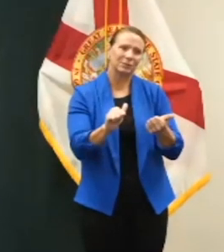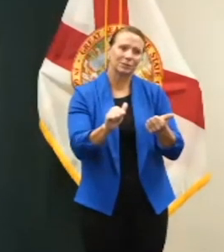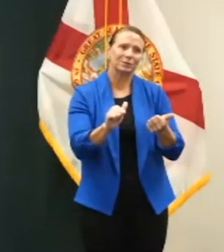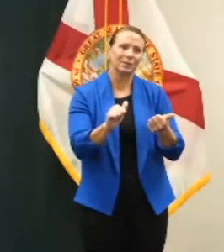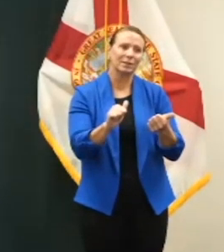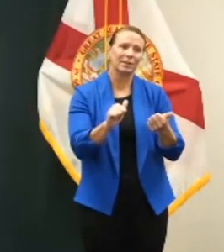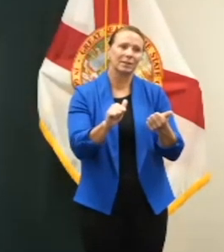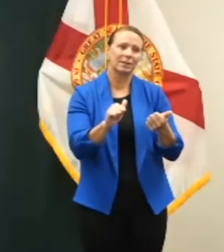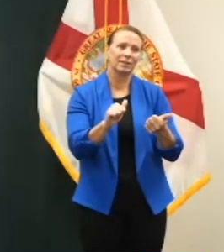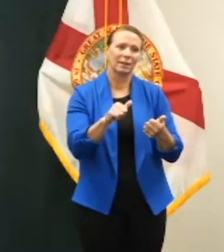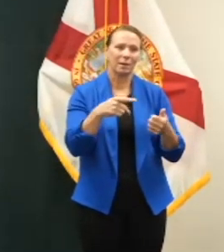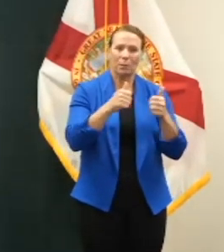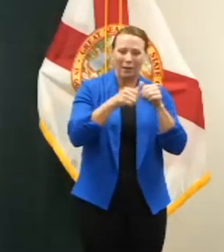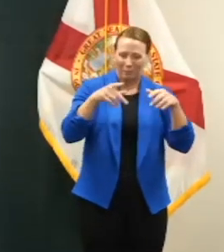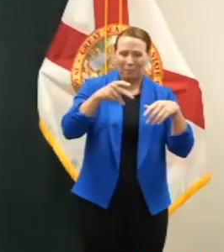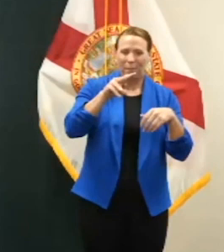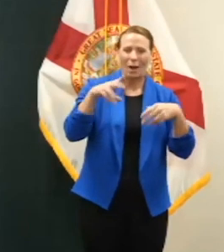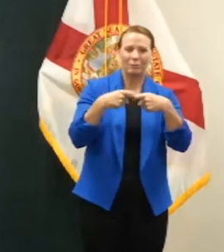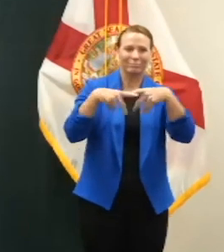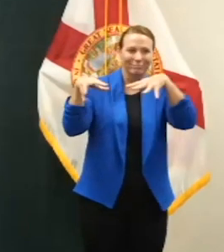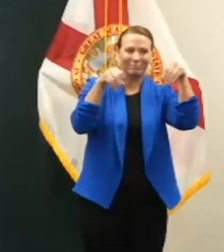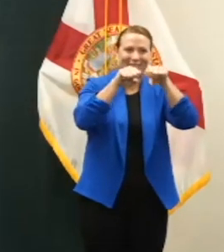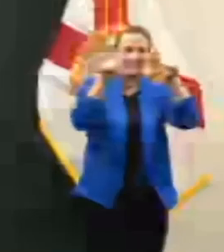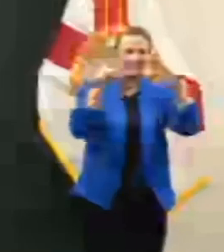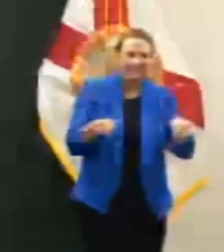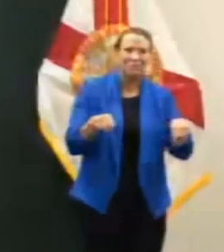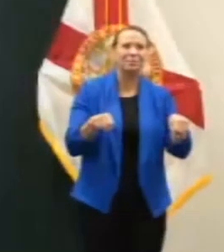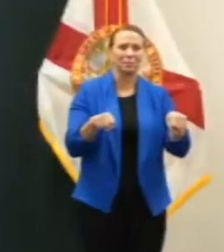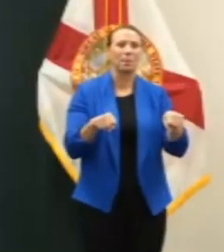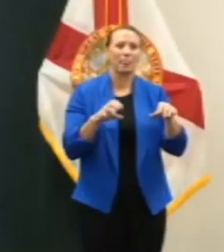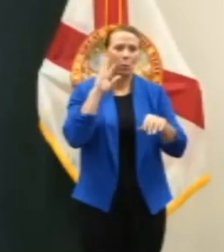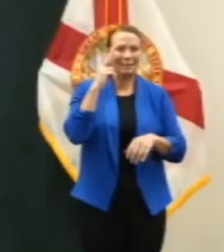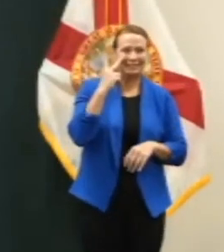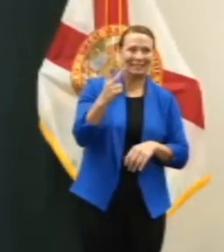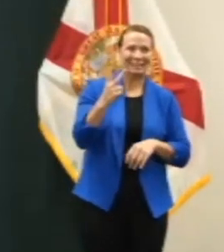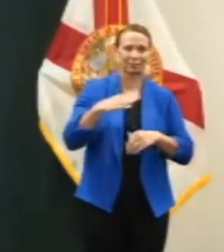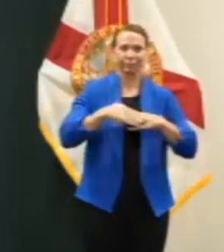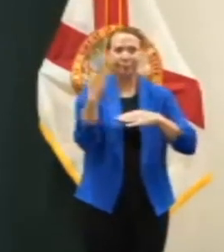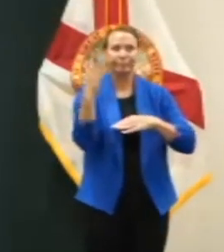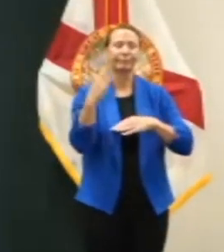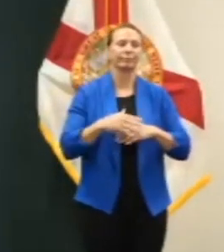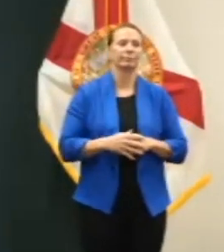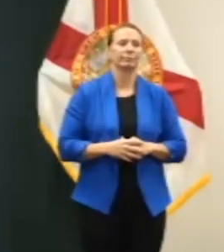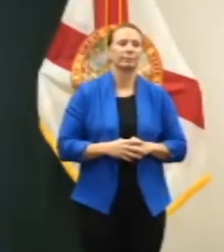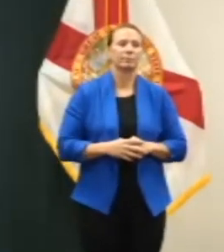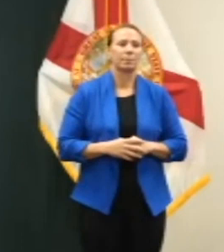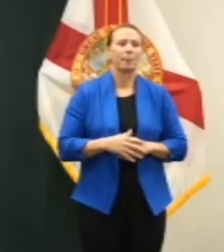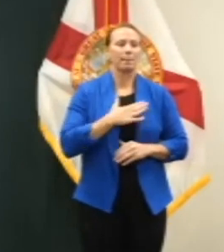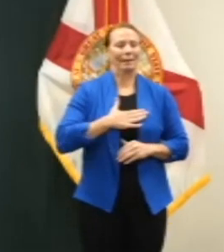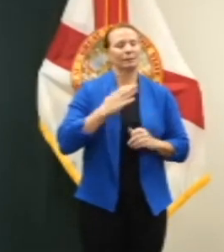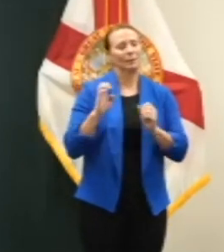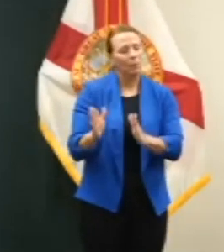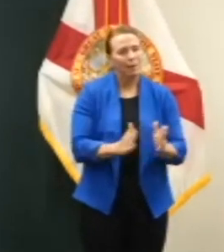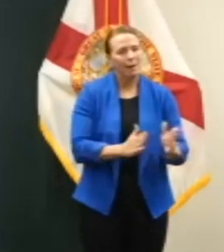grid, just the lines. You're going to see transmission interrupted. So please prepare accordingly. We now